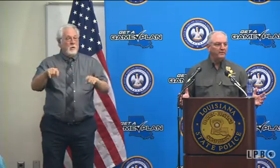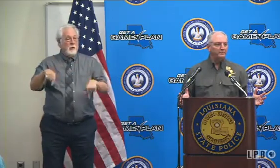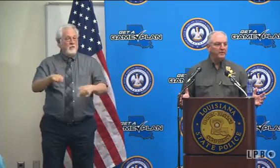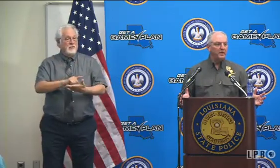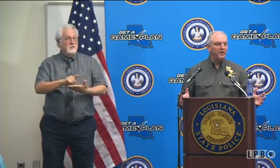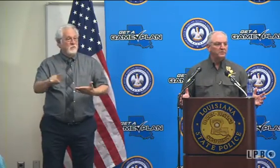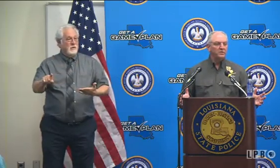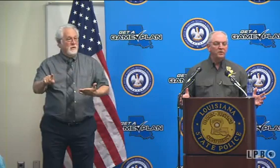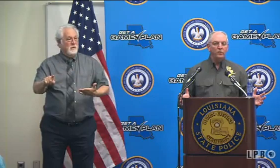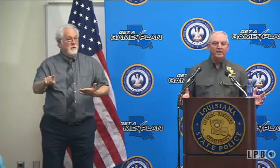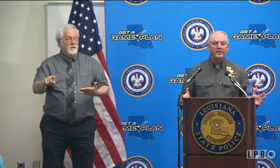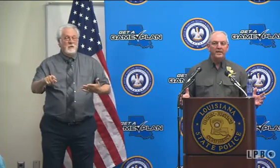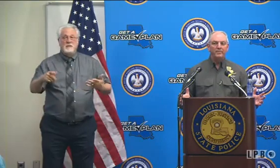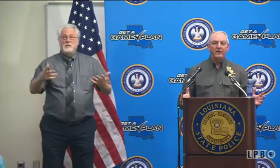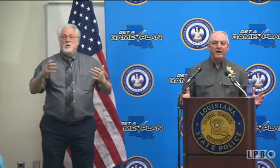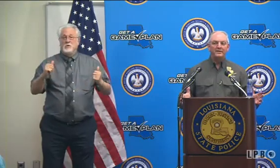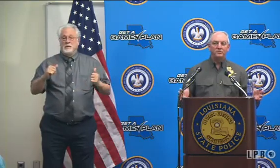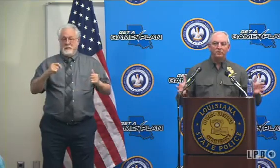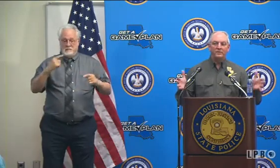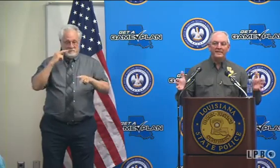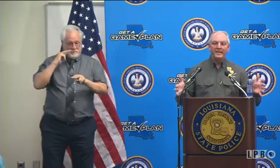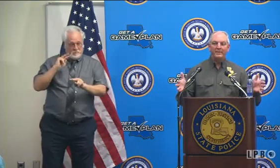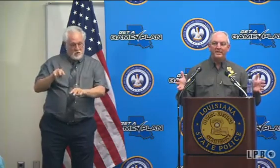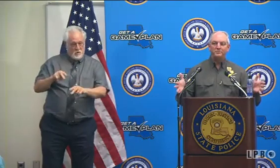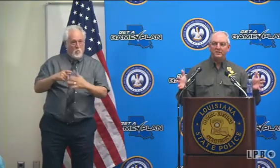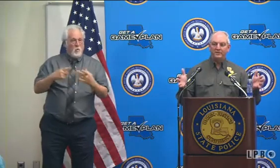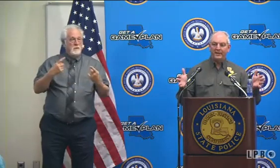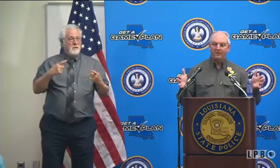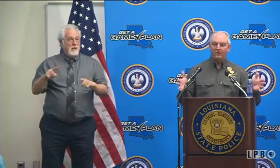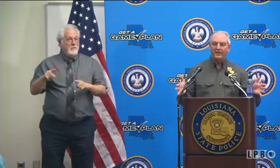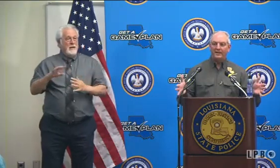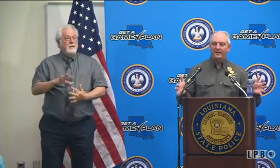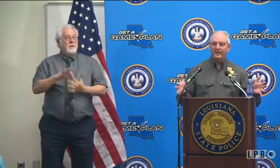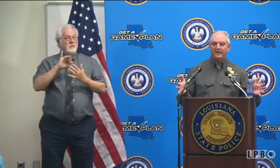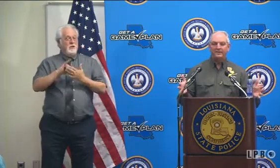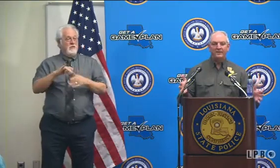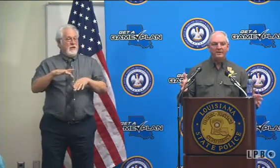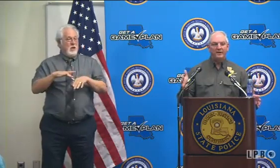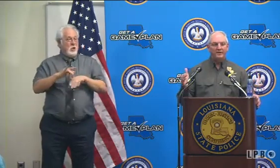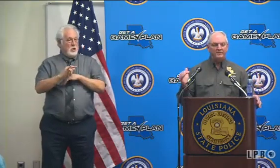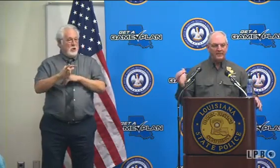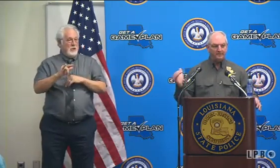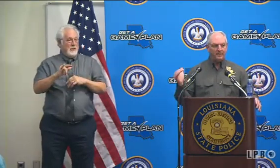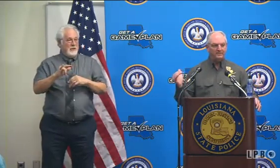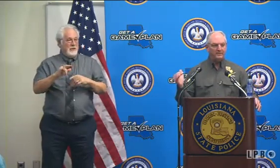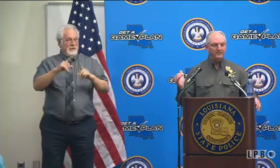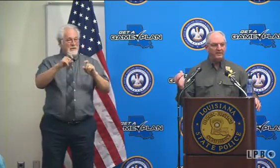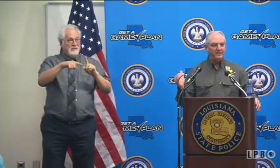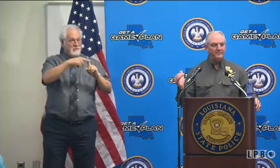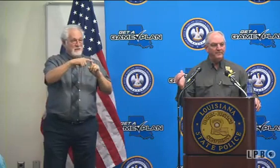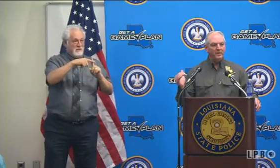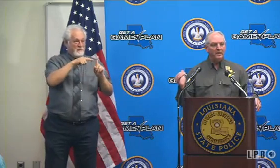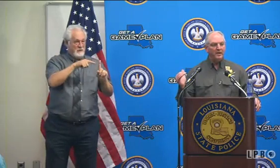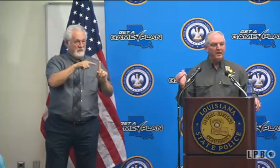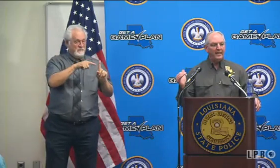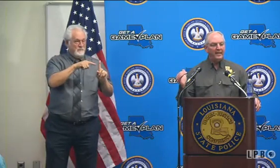week so that we can keep our eyes on what's happening, especially that early indicator of test